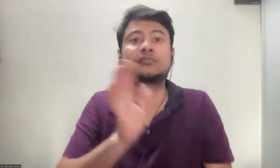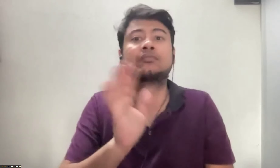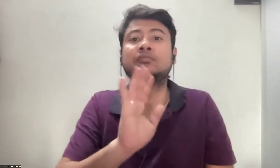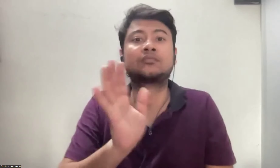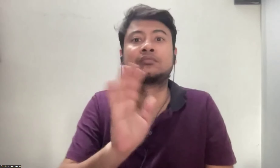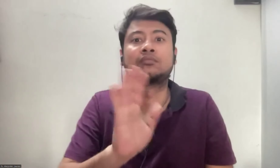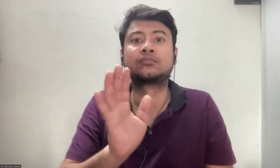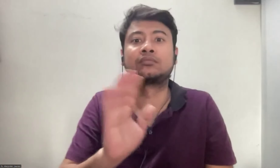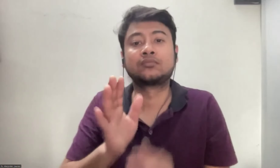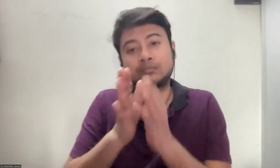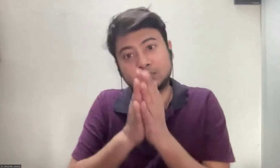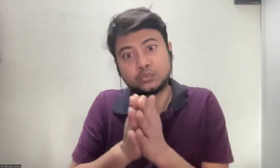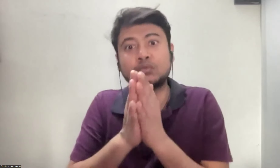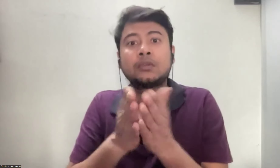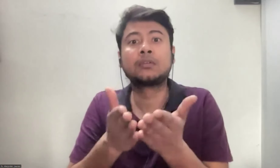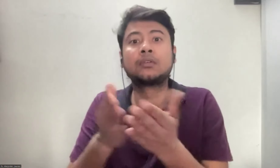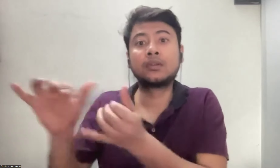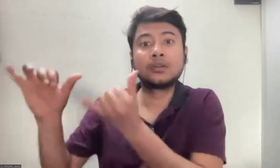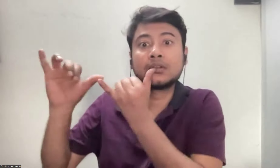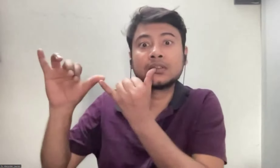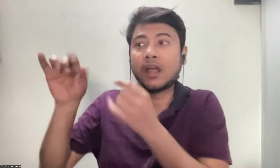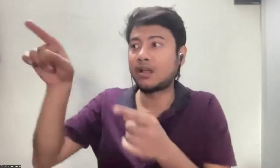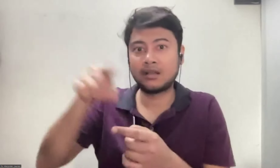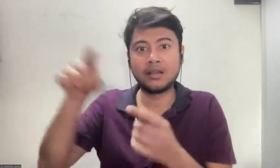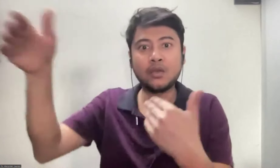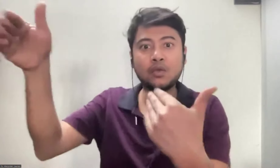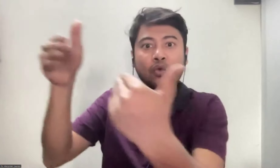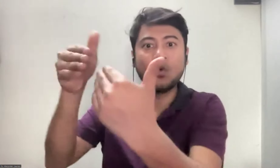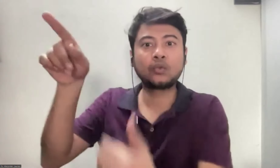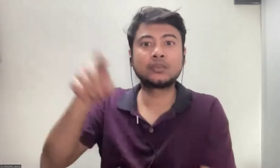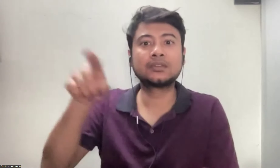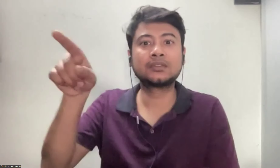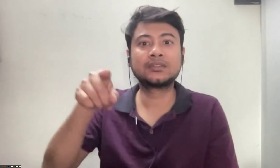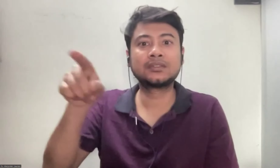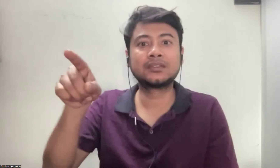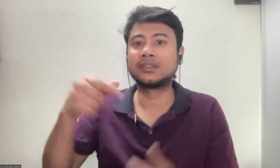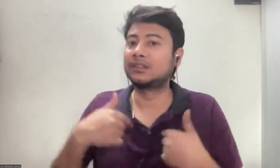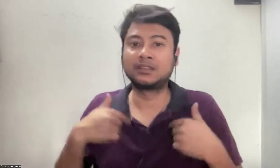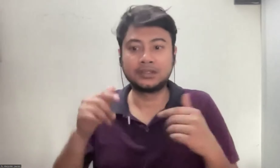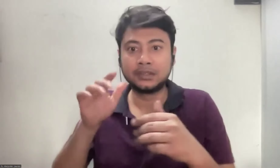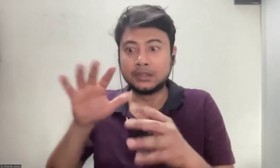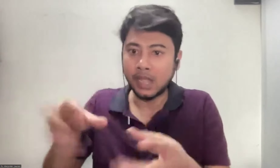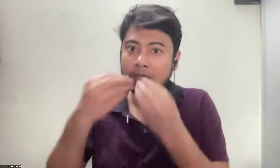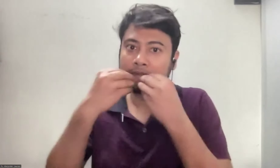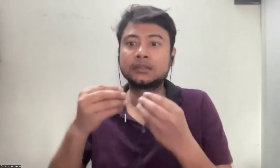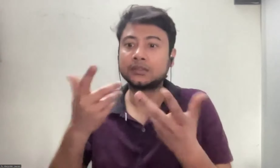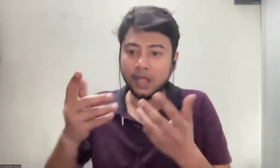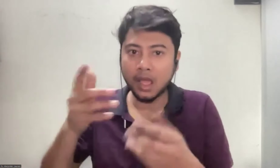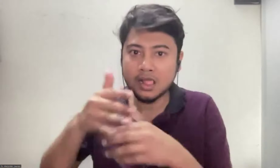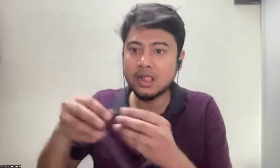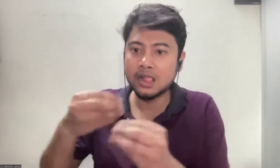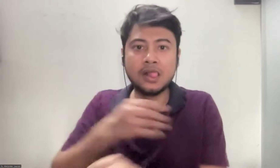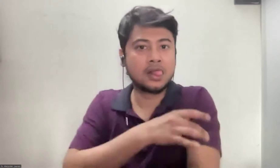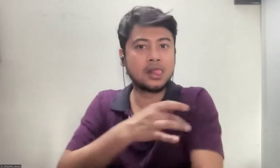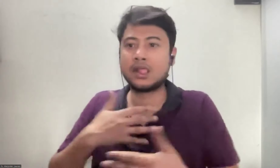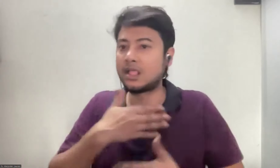Tulsi, so that is why we use Tulsi. So that's the end of our class. We have another 10 minutes. We can quickly.